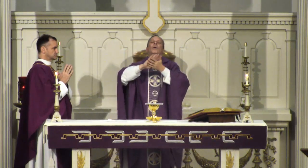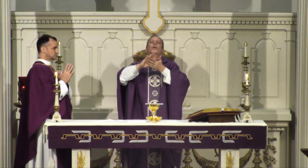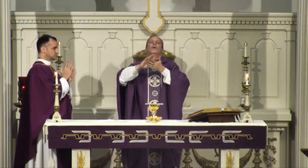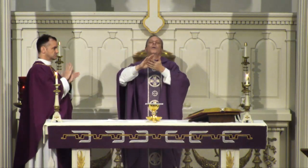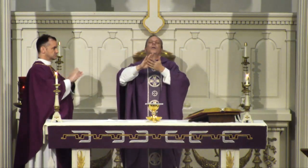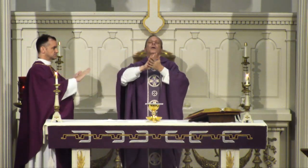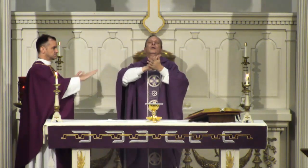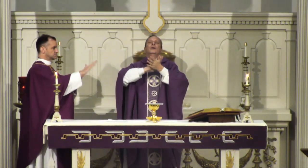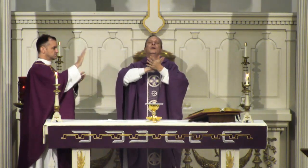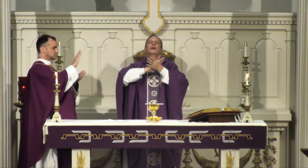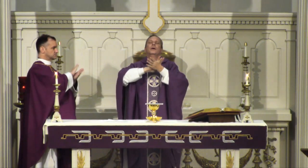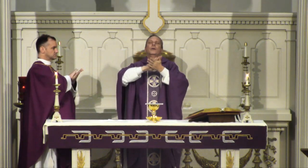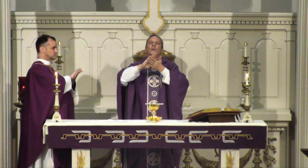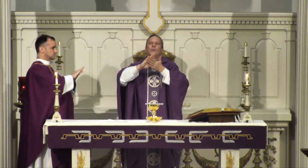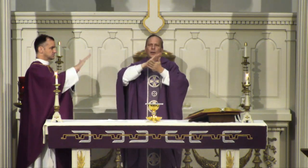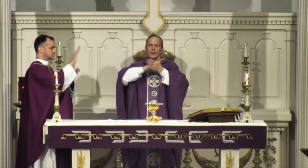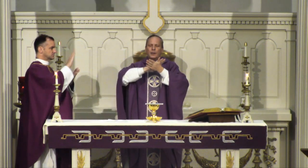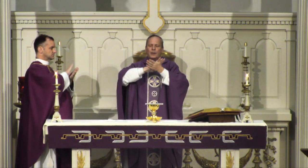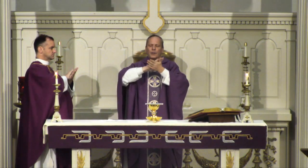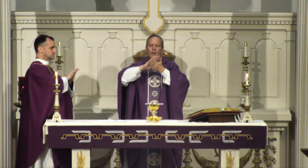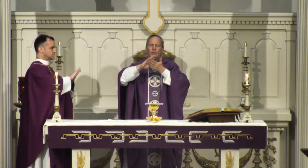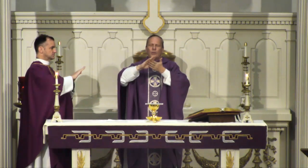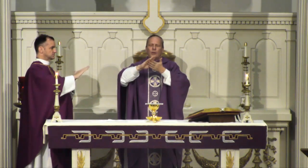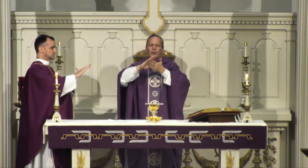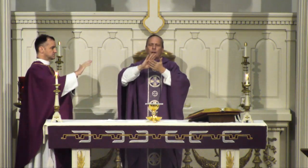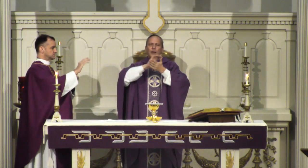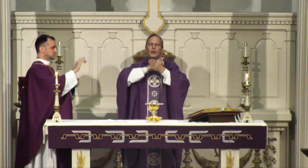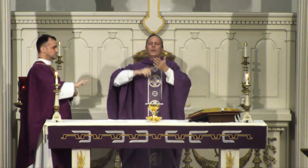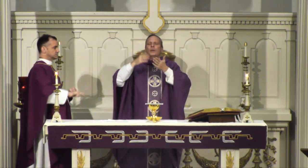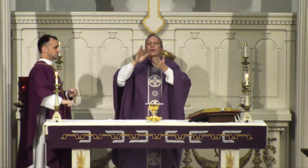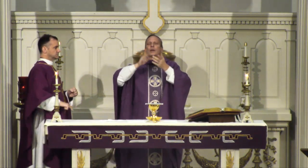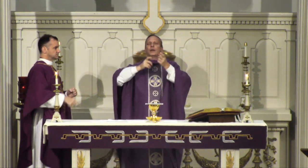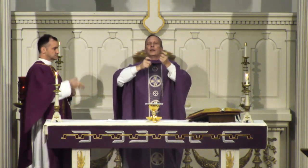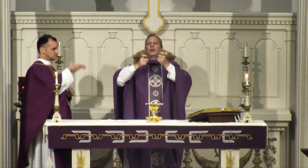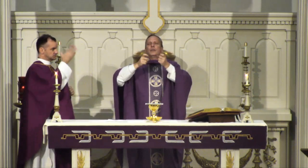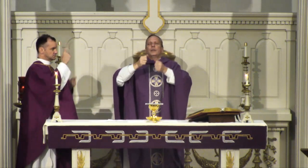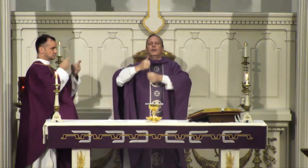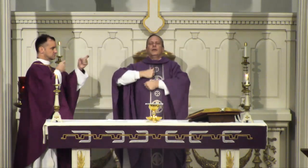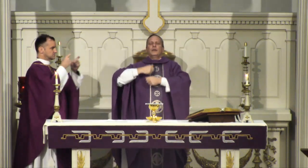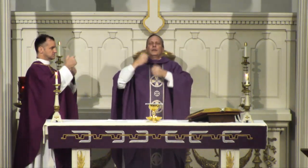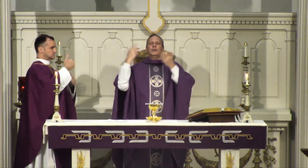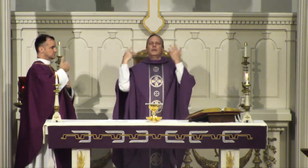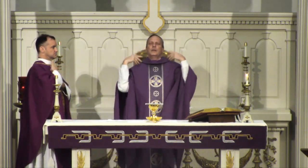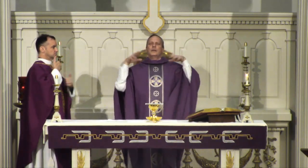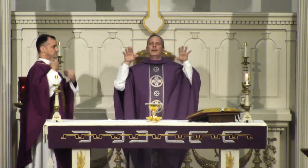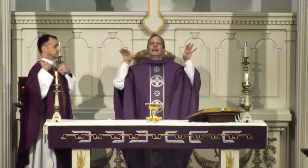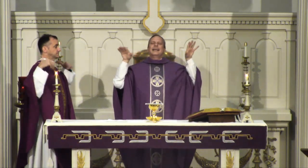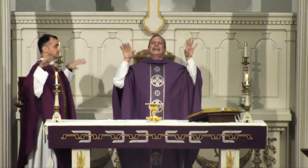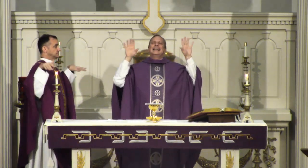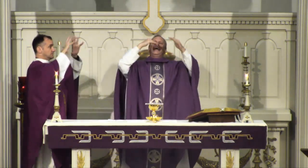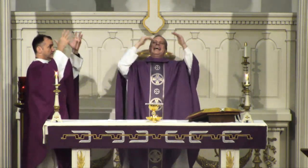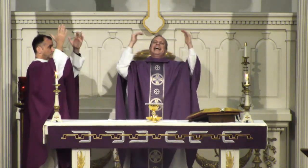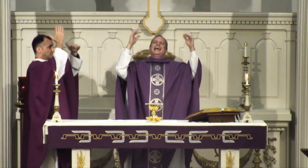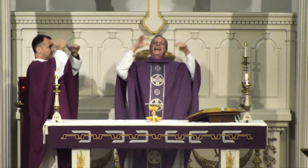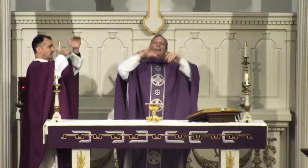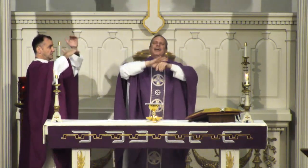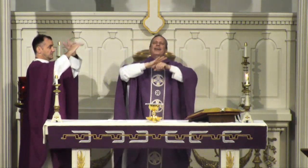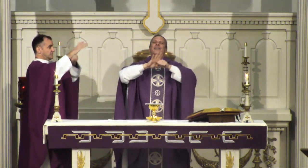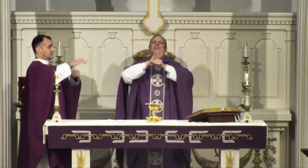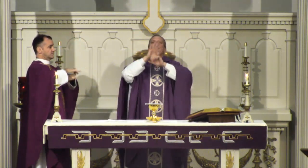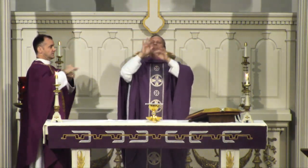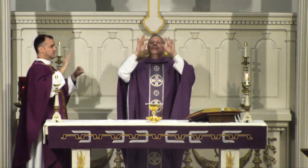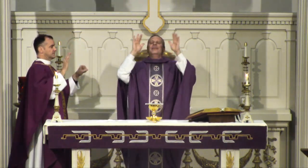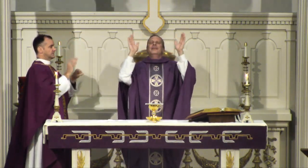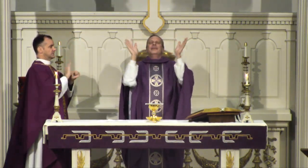Holy, holy, holy, Lord God of hosts, heaven and earth are full of your